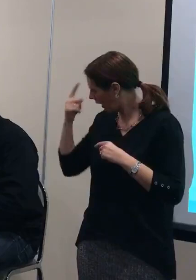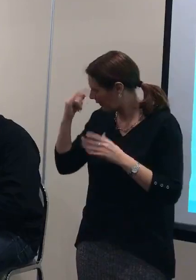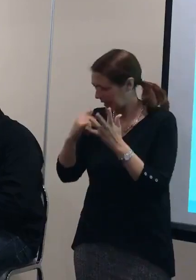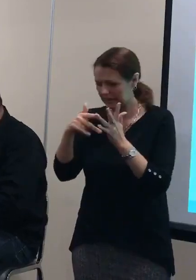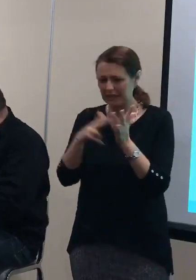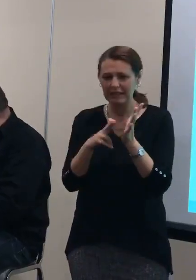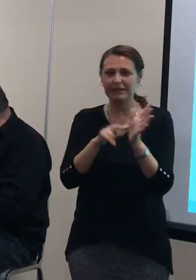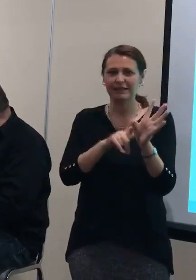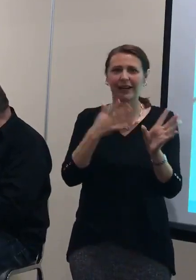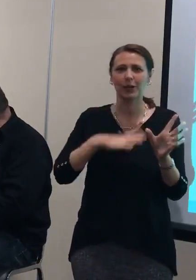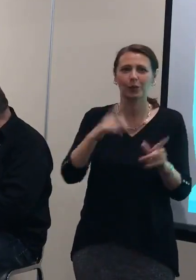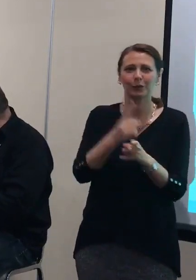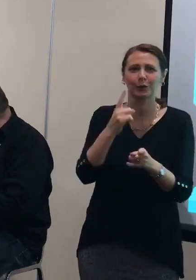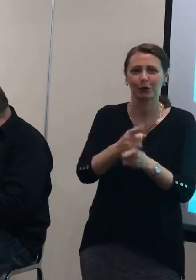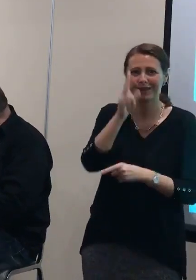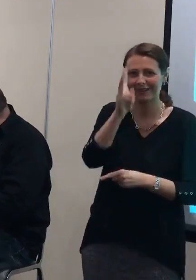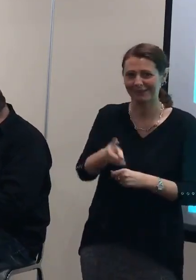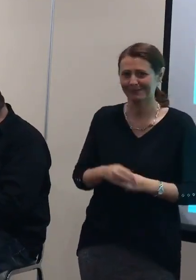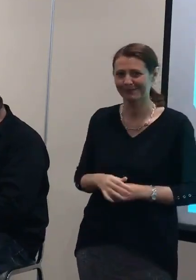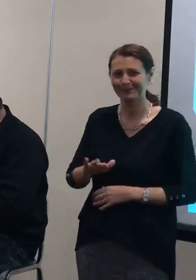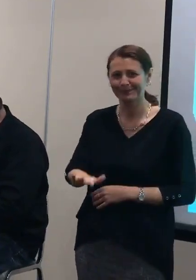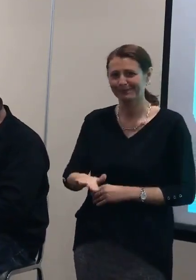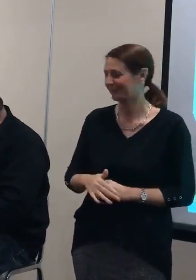one. Sonny's got one point, of course.